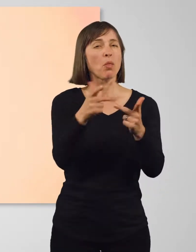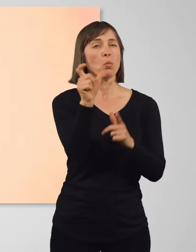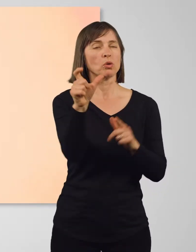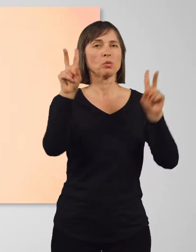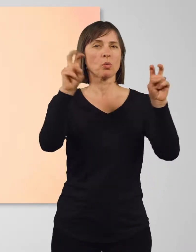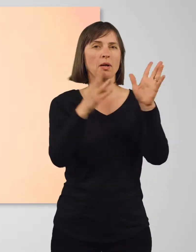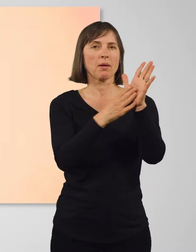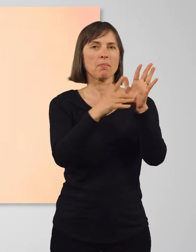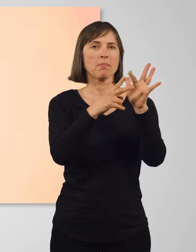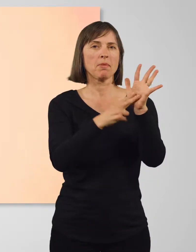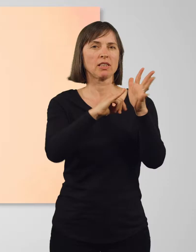It's also known as menstruation.